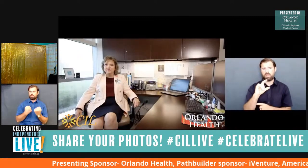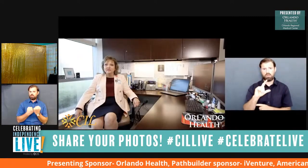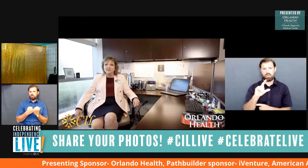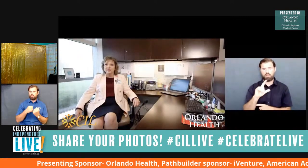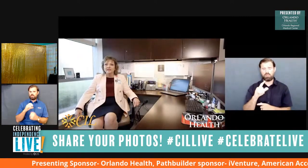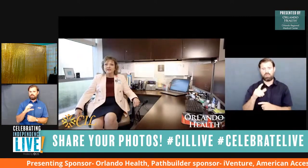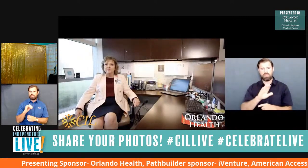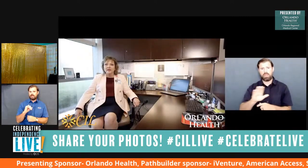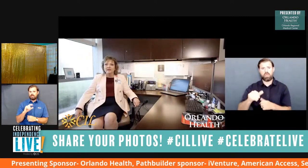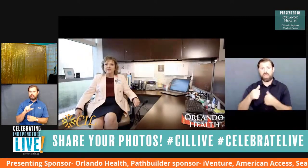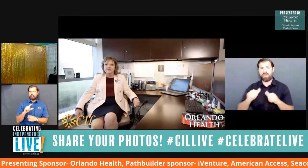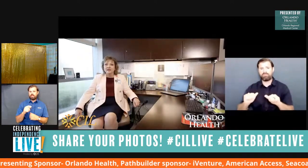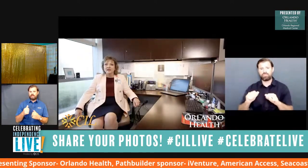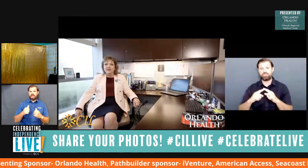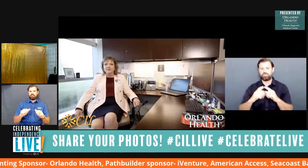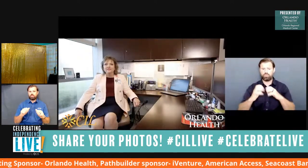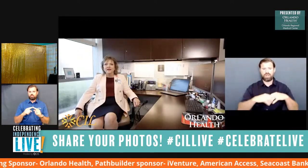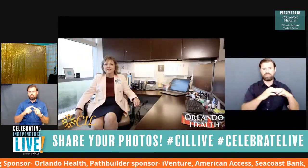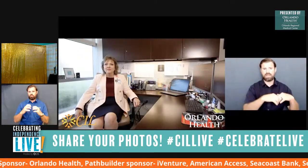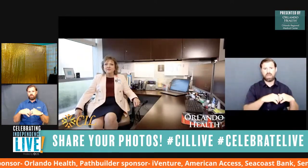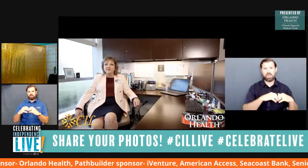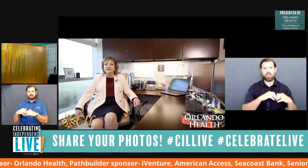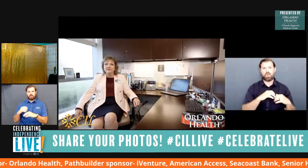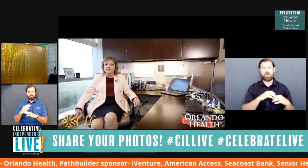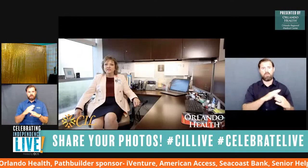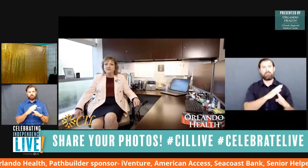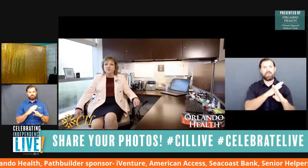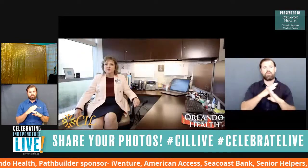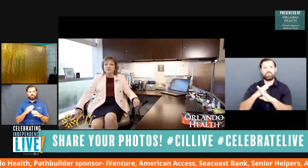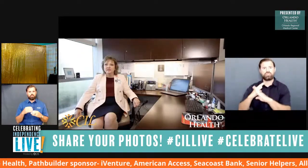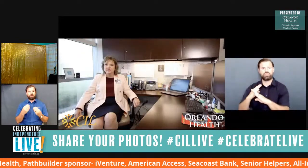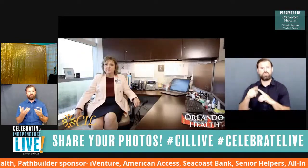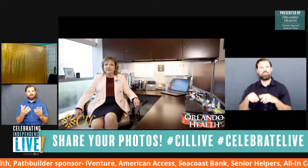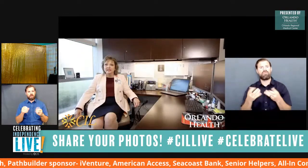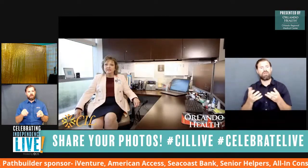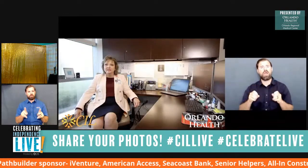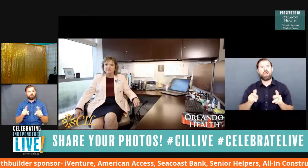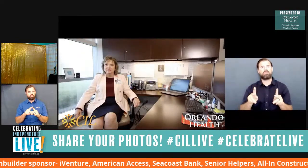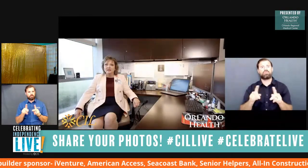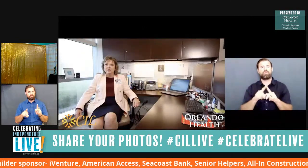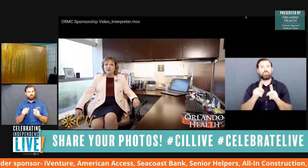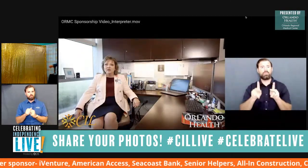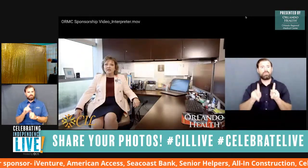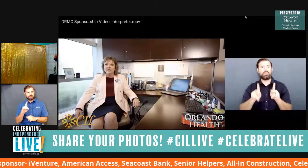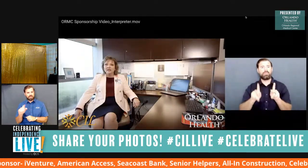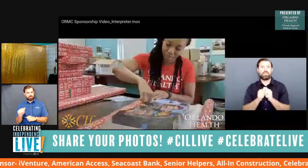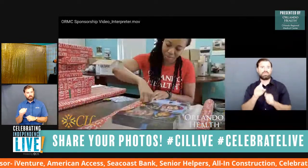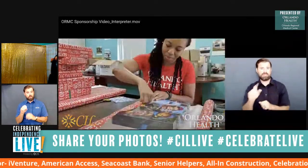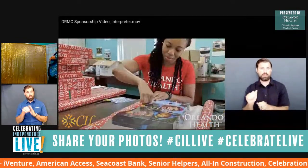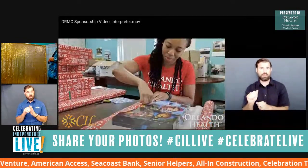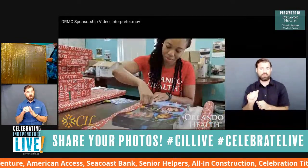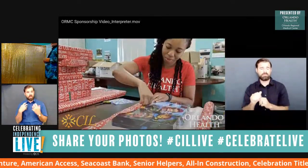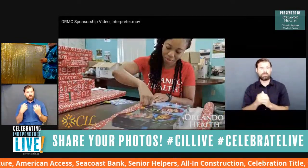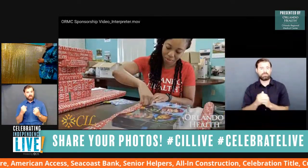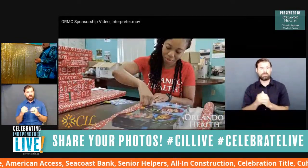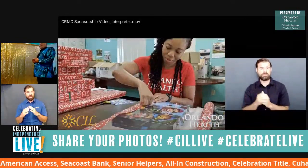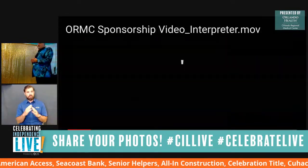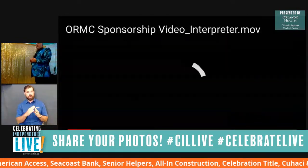and the efforts to break down barriers and provide opportunities for individuals with disabilities. Orlando Health is a